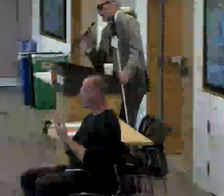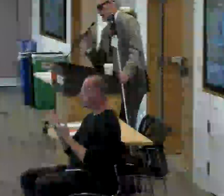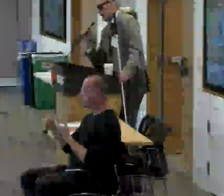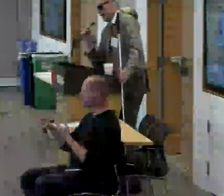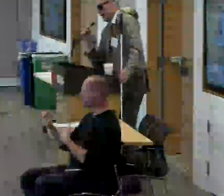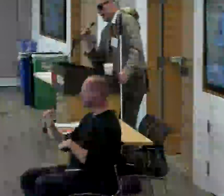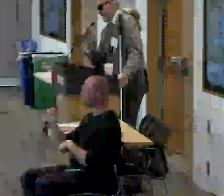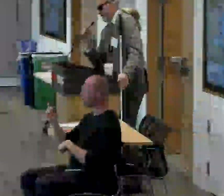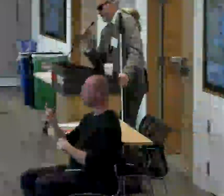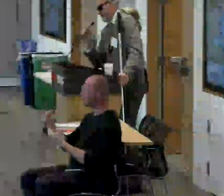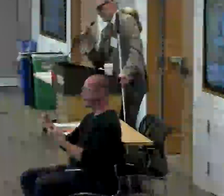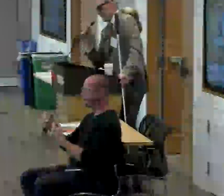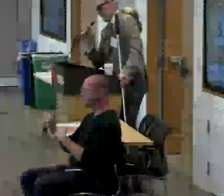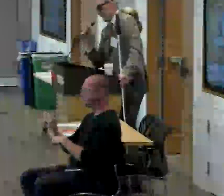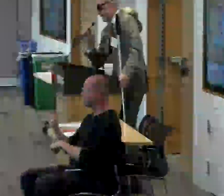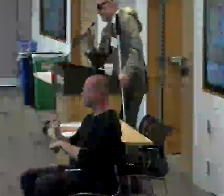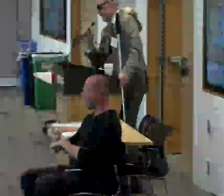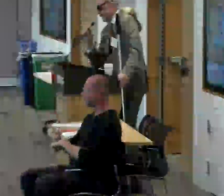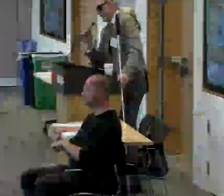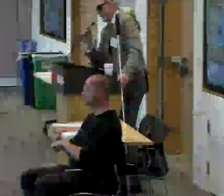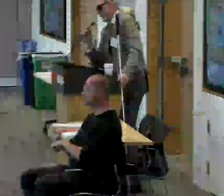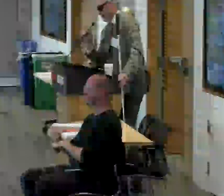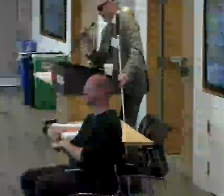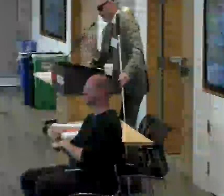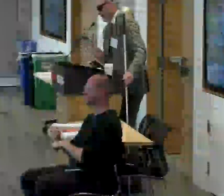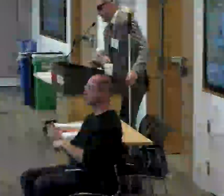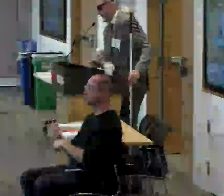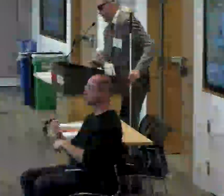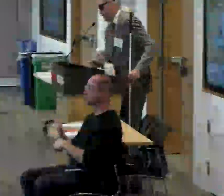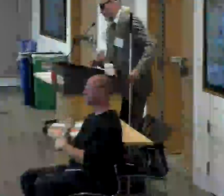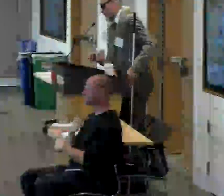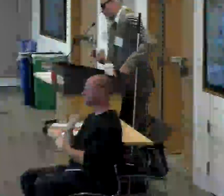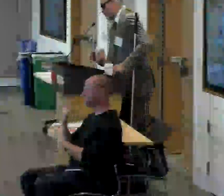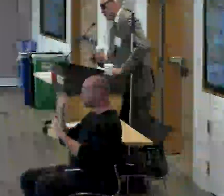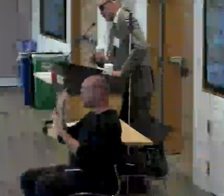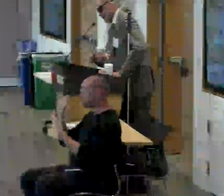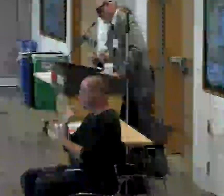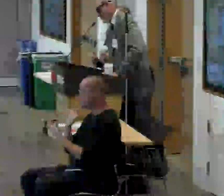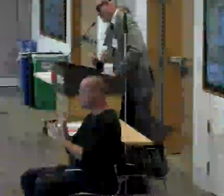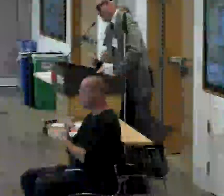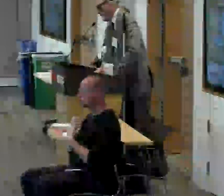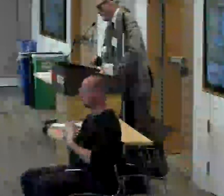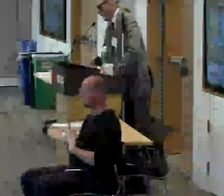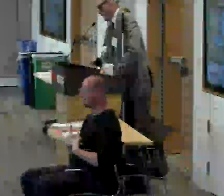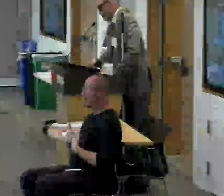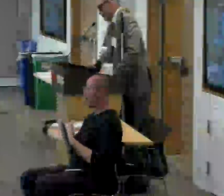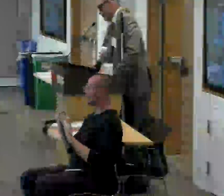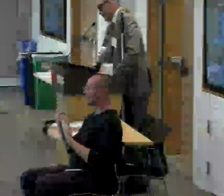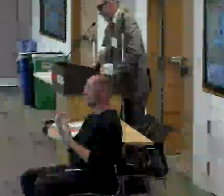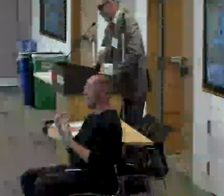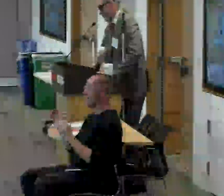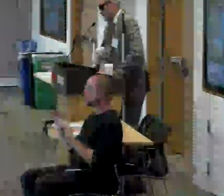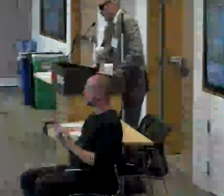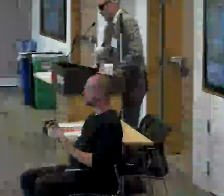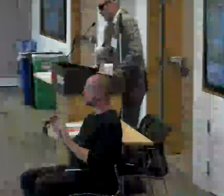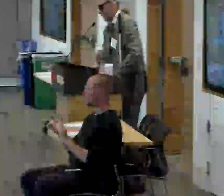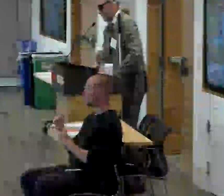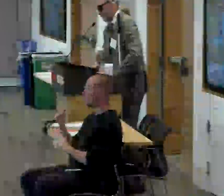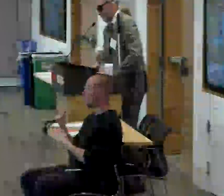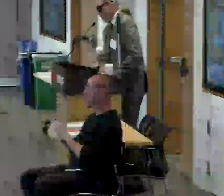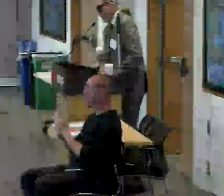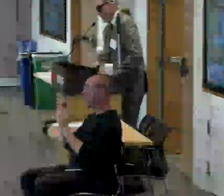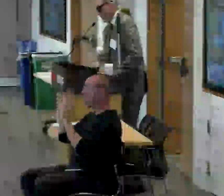say, at this building. And I want to say I'm really excited that we're here doing this, what we hope will be the first